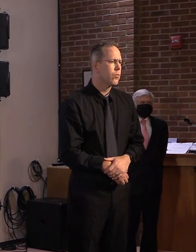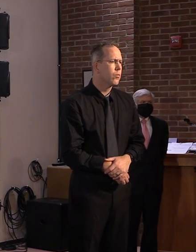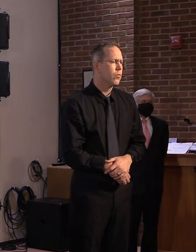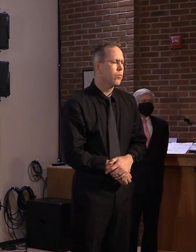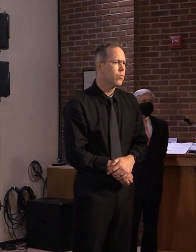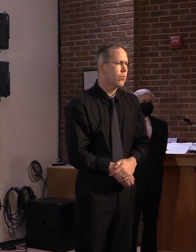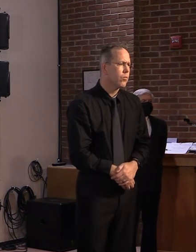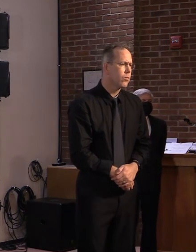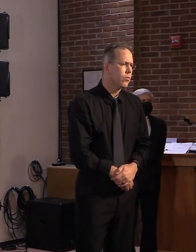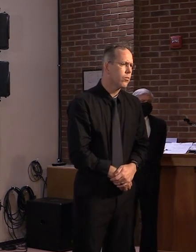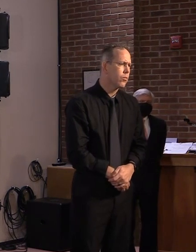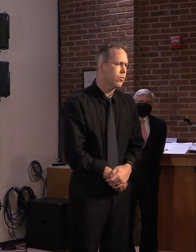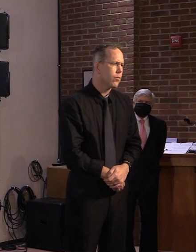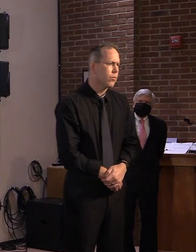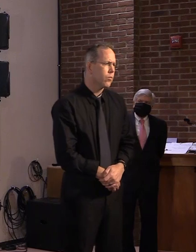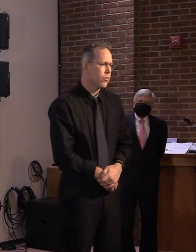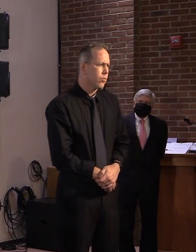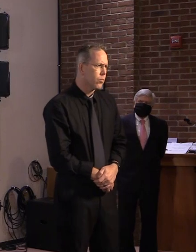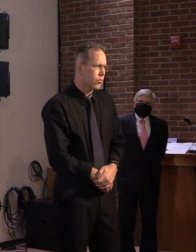for antibody tests ultimately be higher?